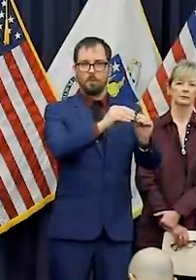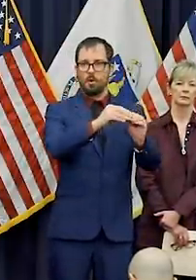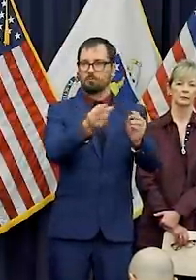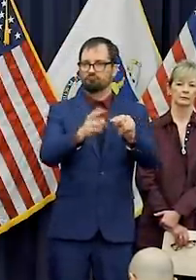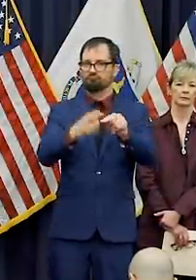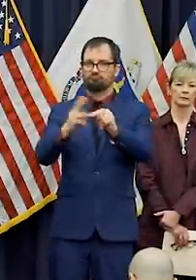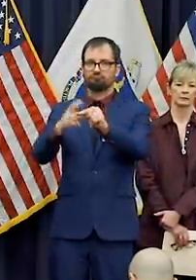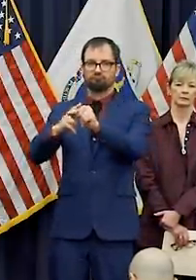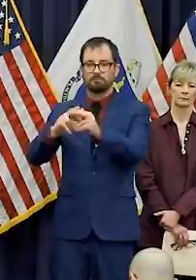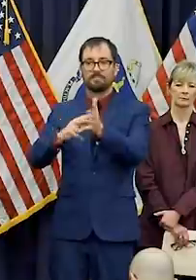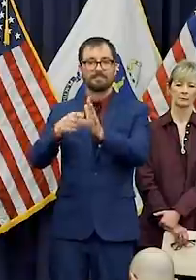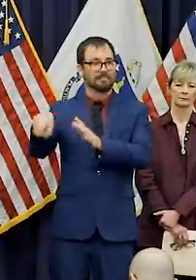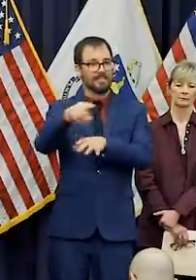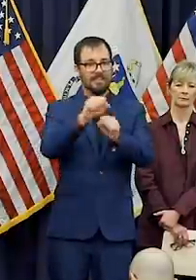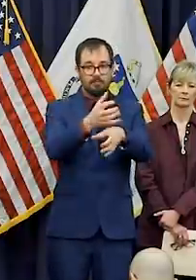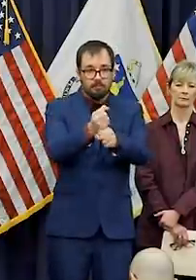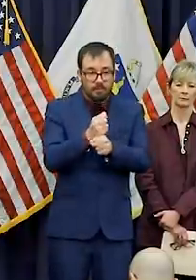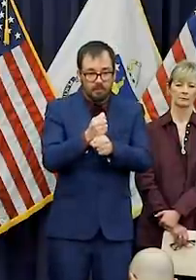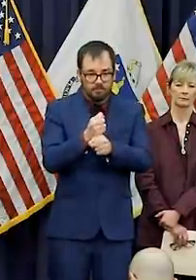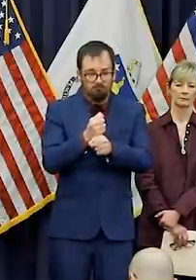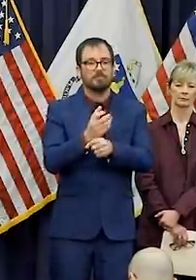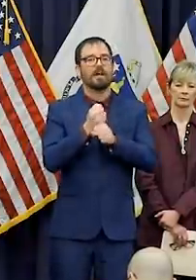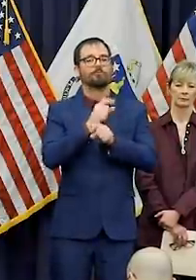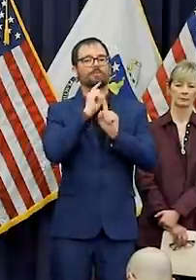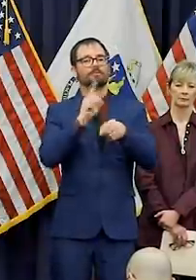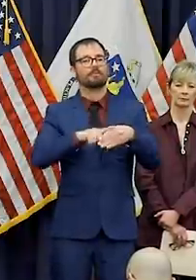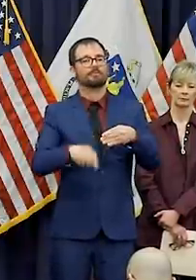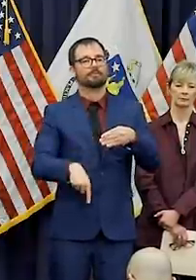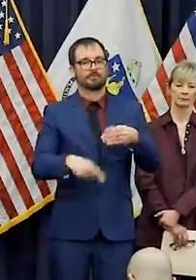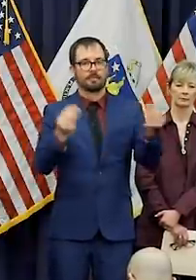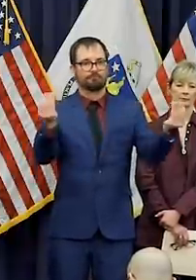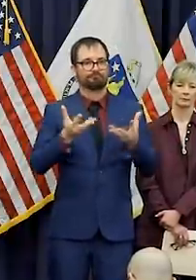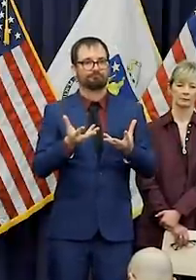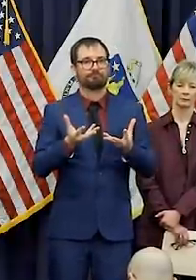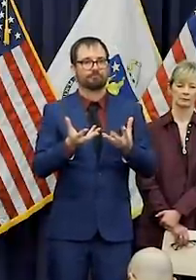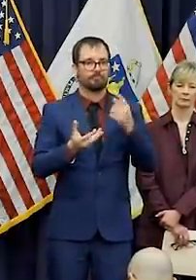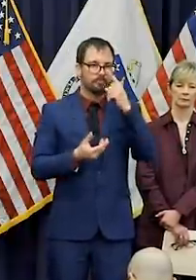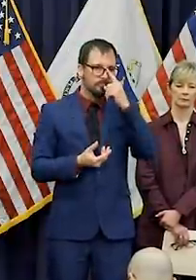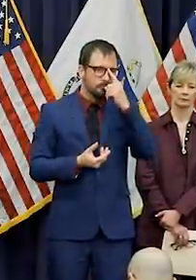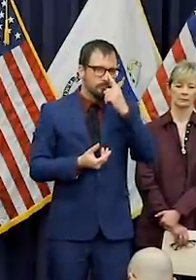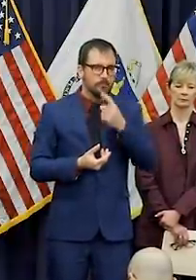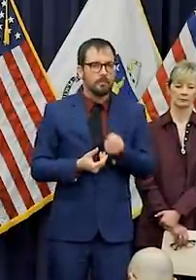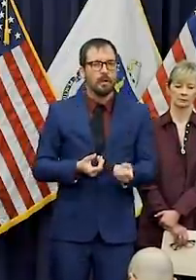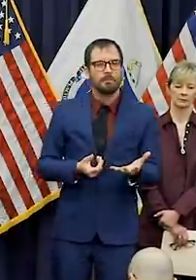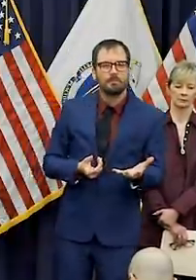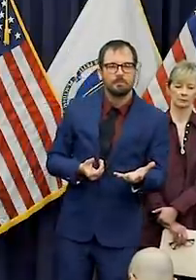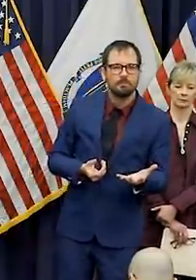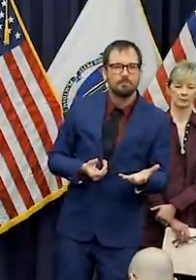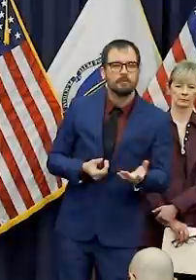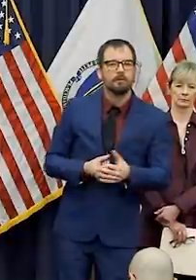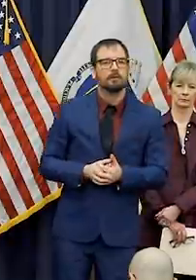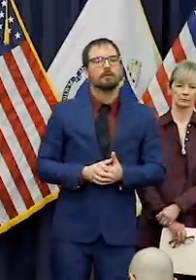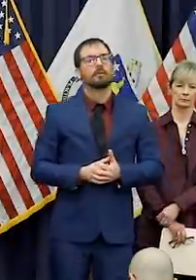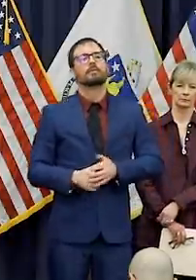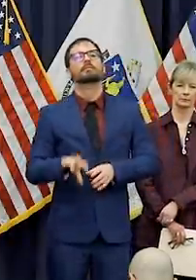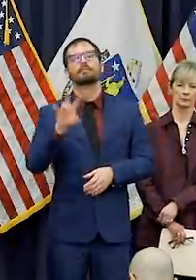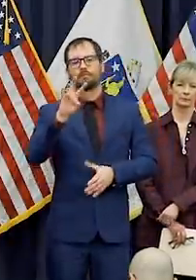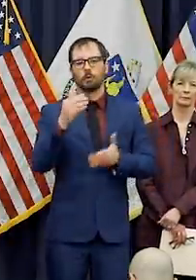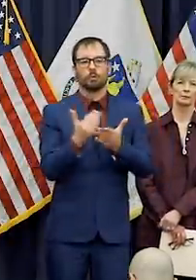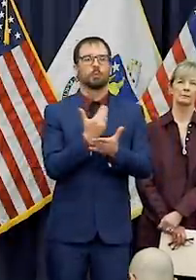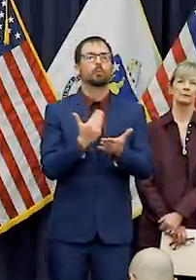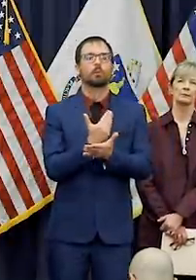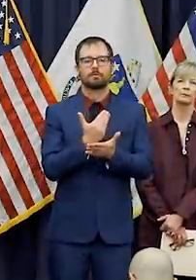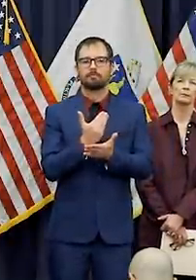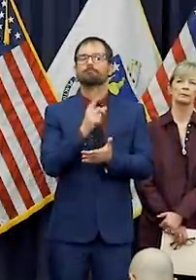of 7 new cases identified by testing through these labs. We are also beginning to see hospitals being able